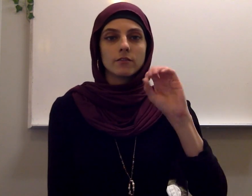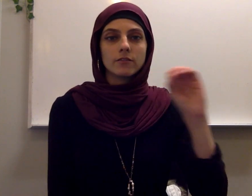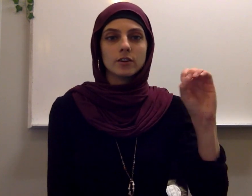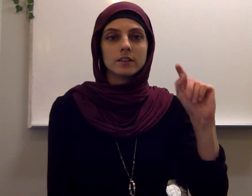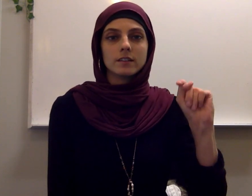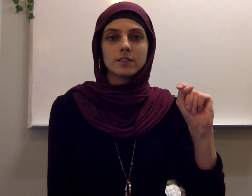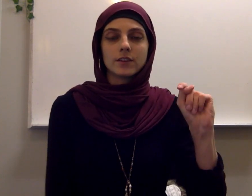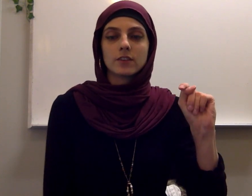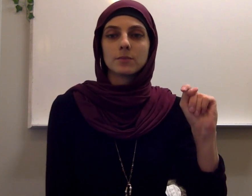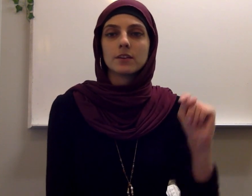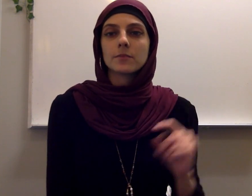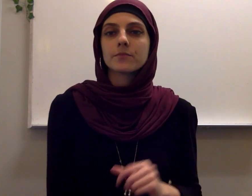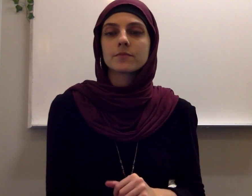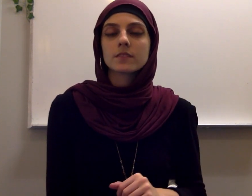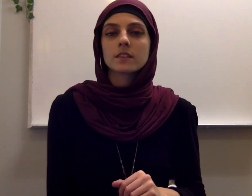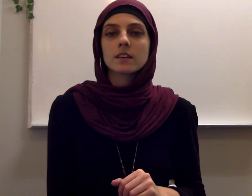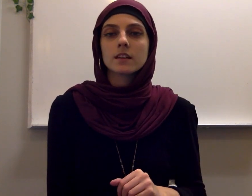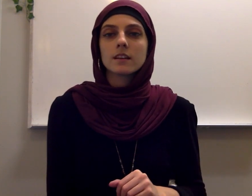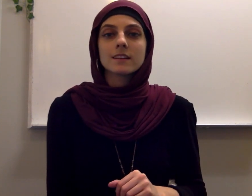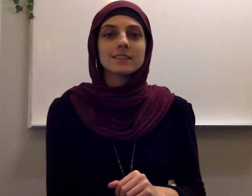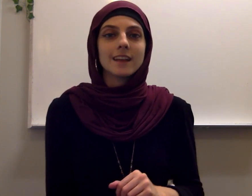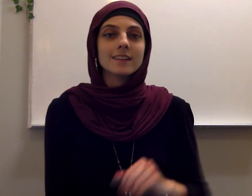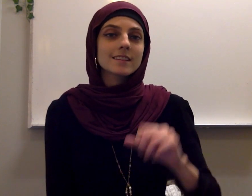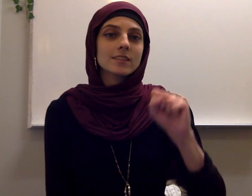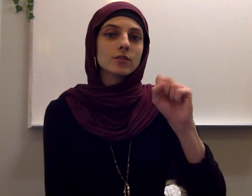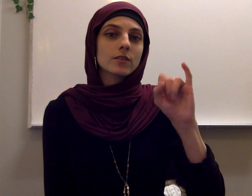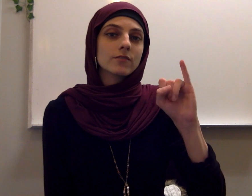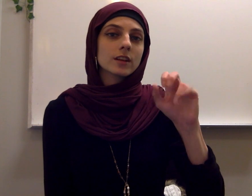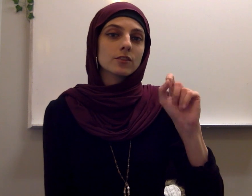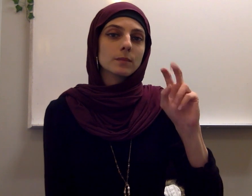Foot is fingerspelled. Sinuses, you can fingerspell